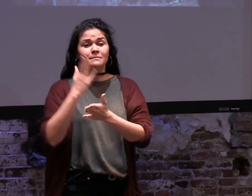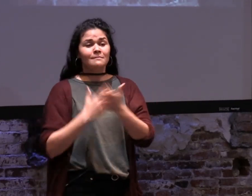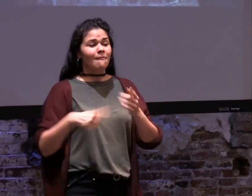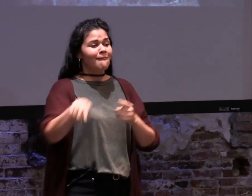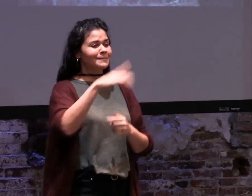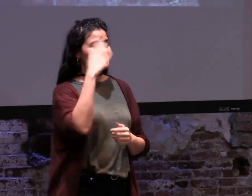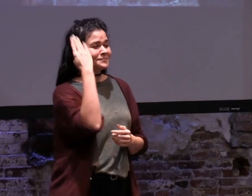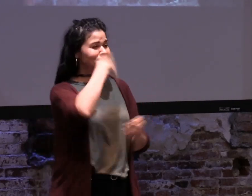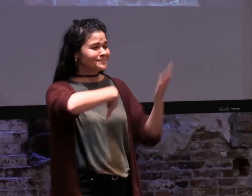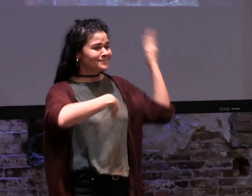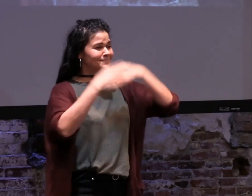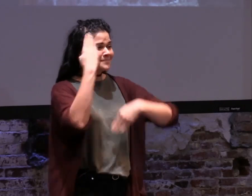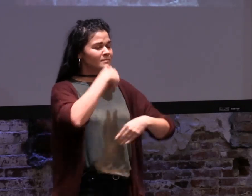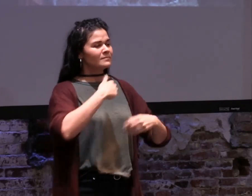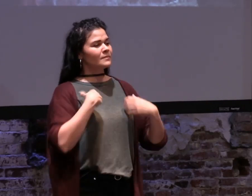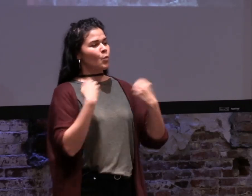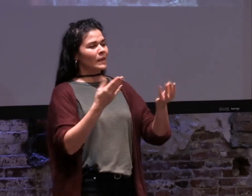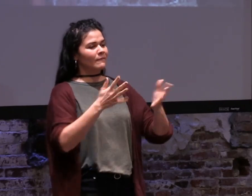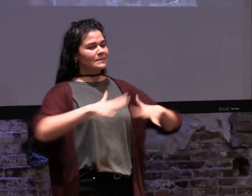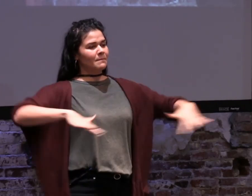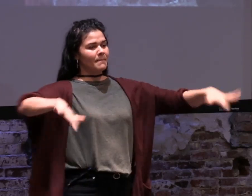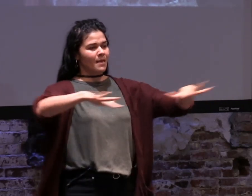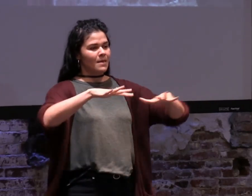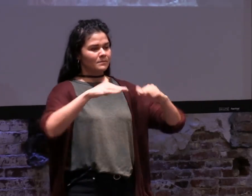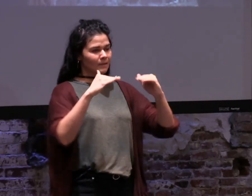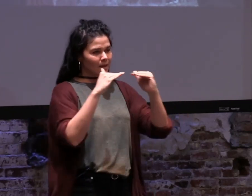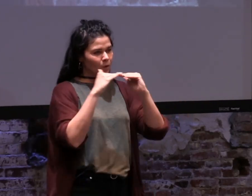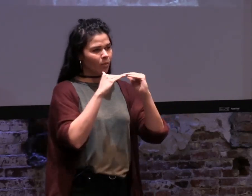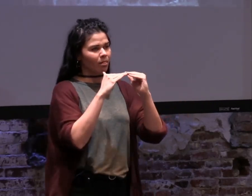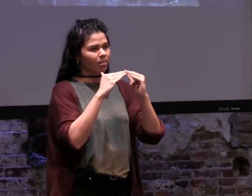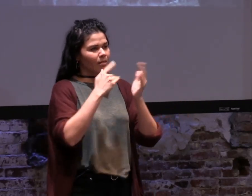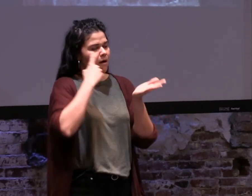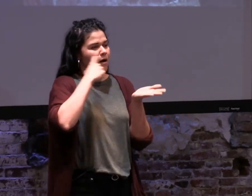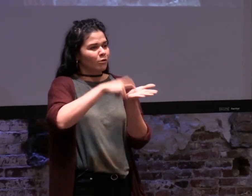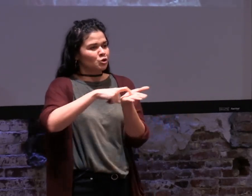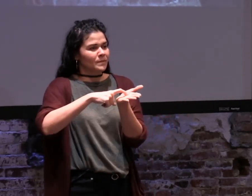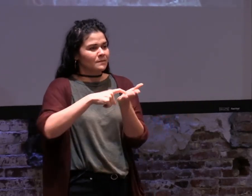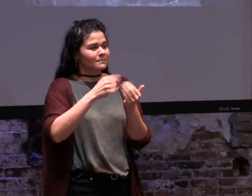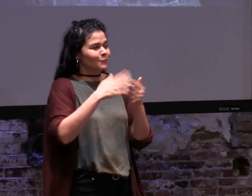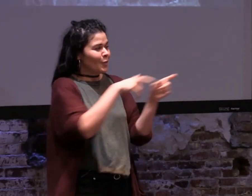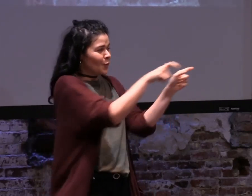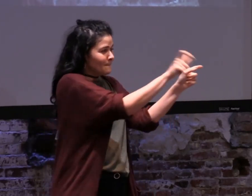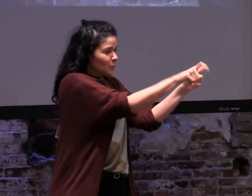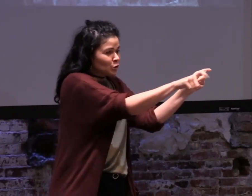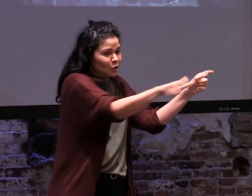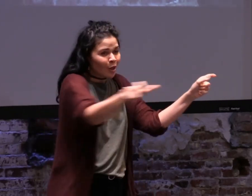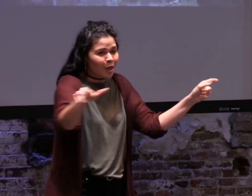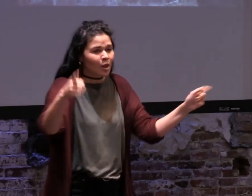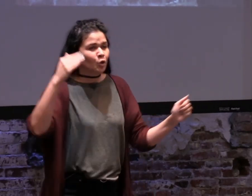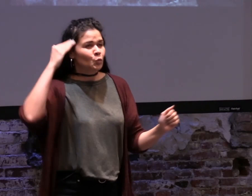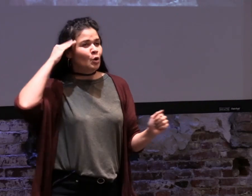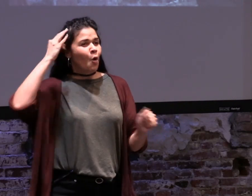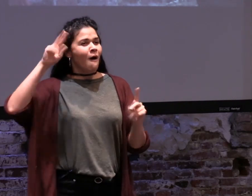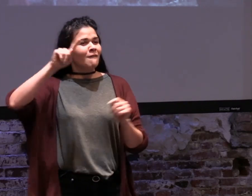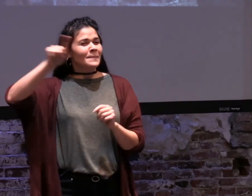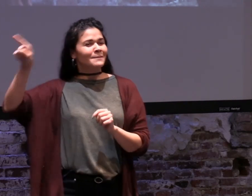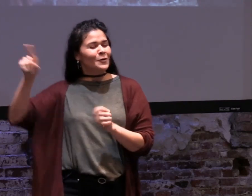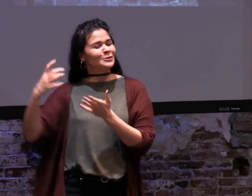that we will recognize you haven't really been aware of. And we want to make sure that every individual is